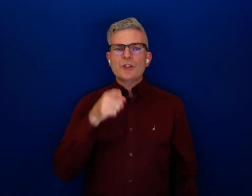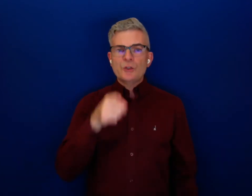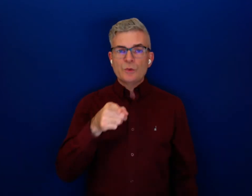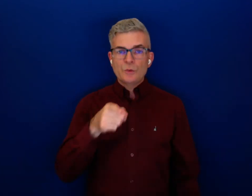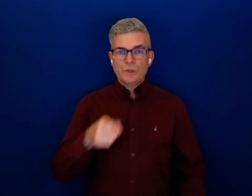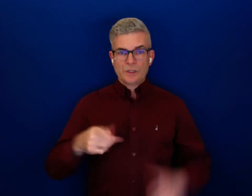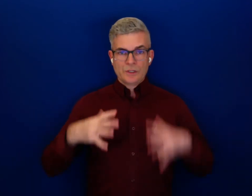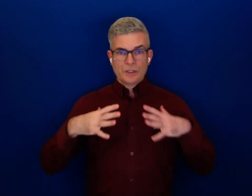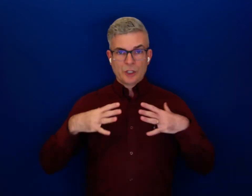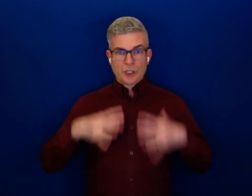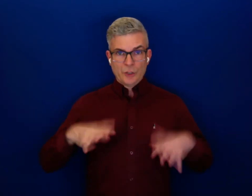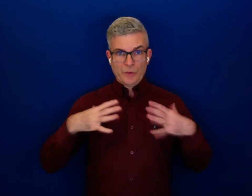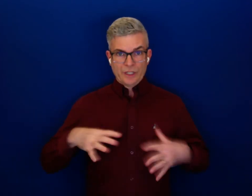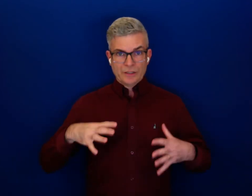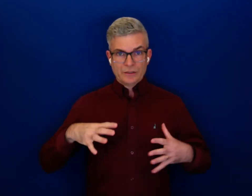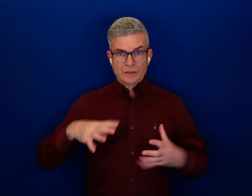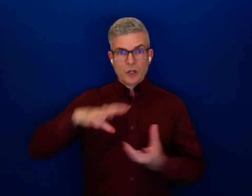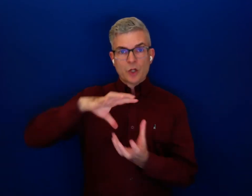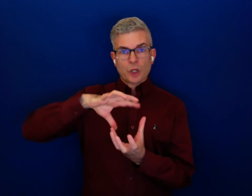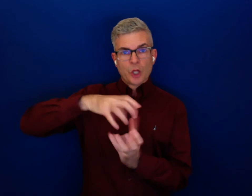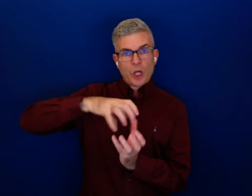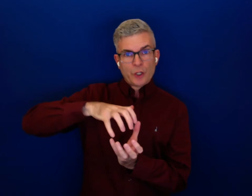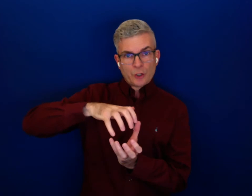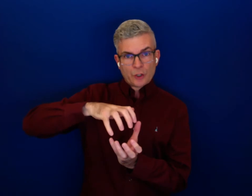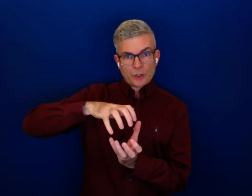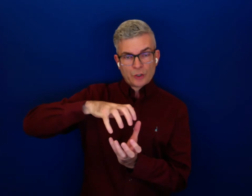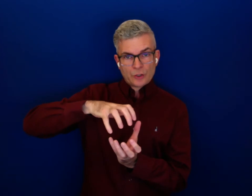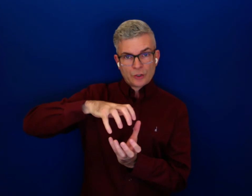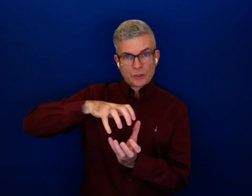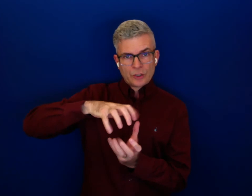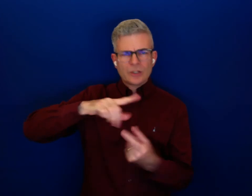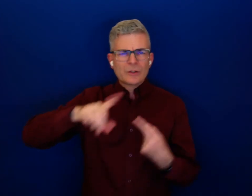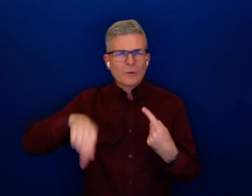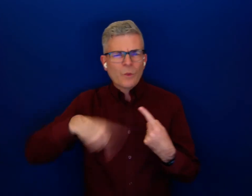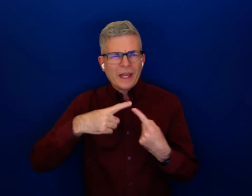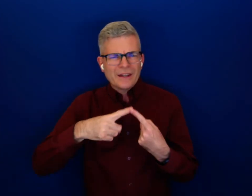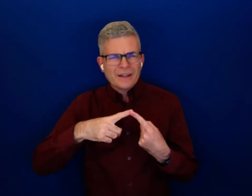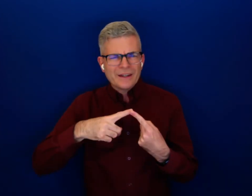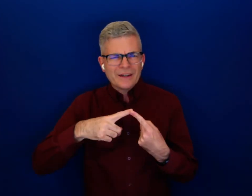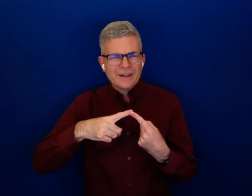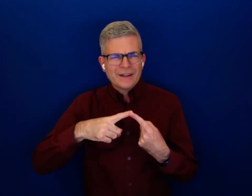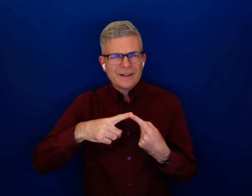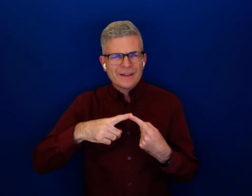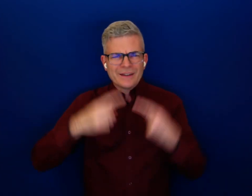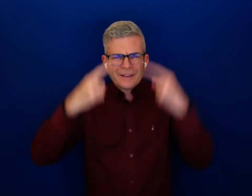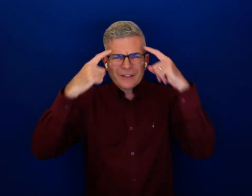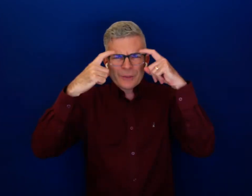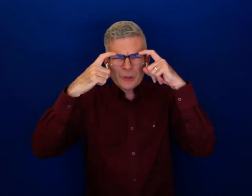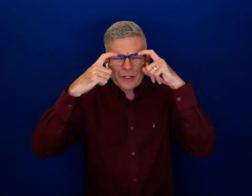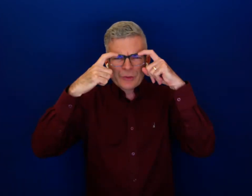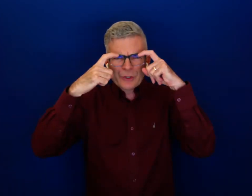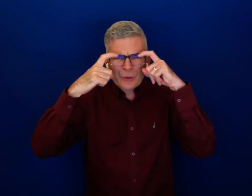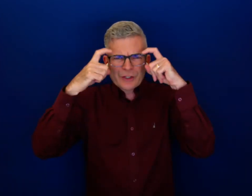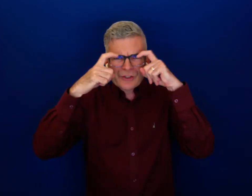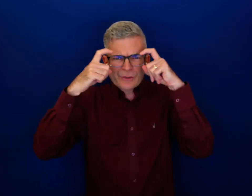You clothing launder when? WH word question,